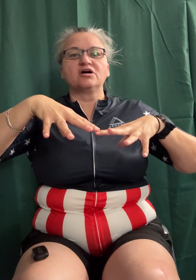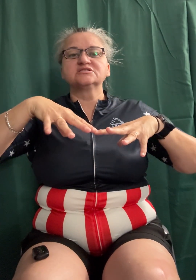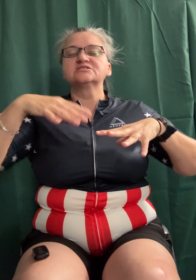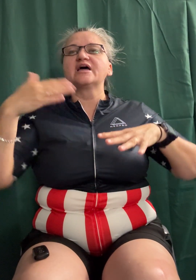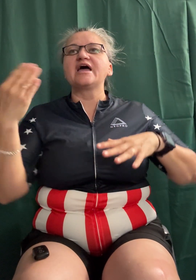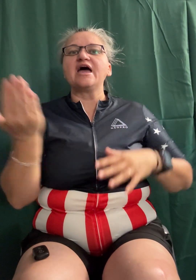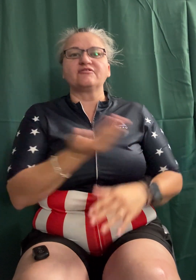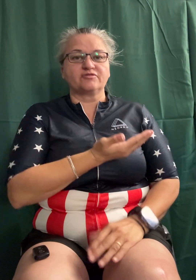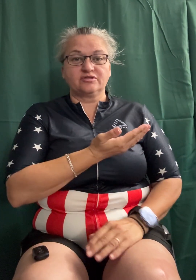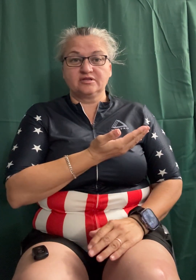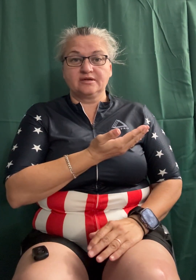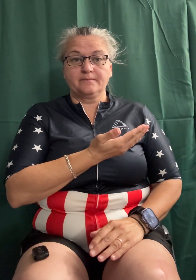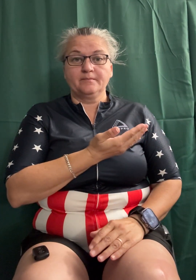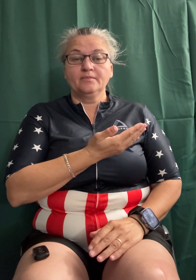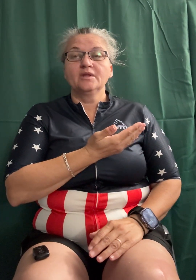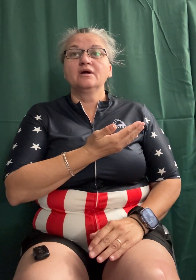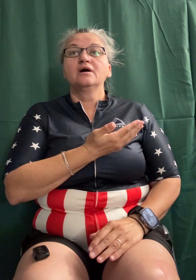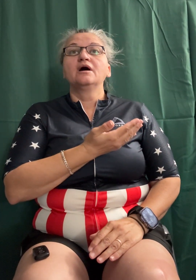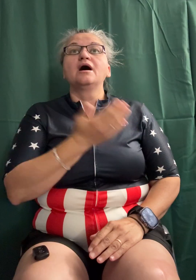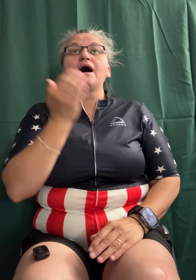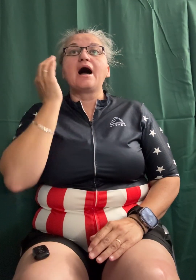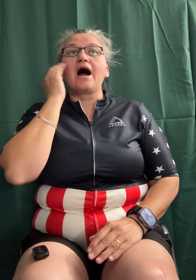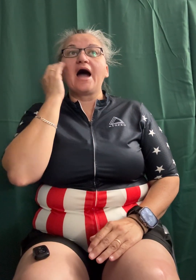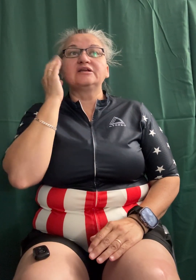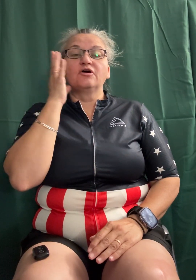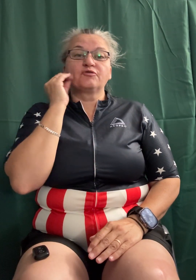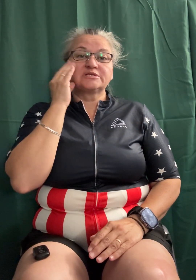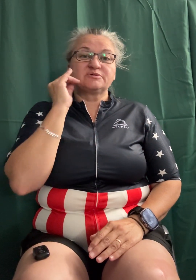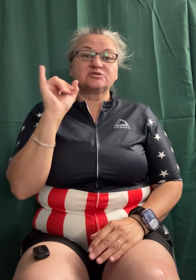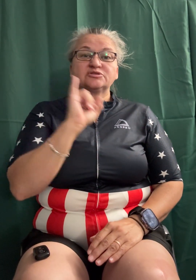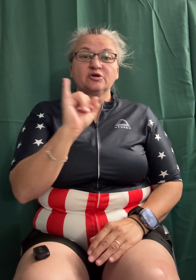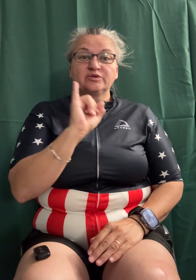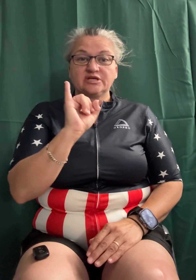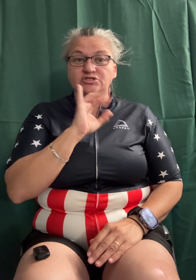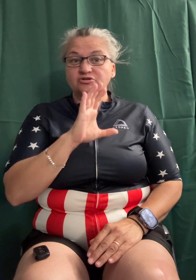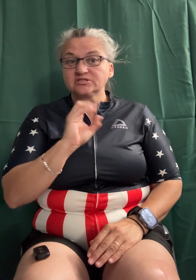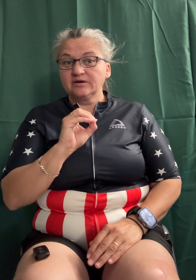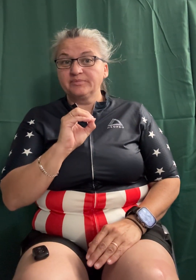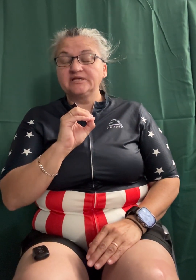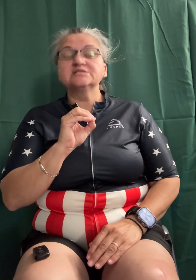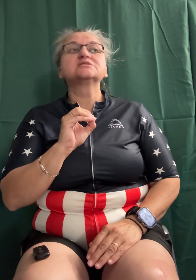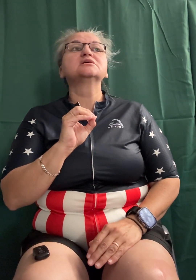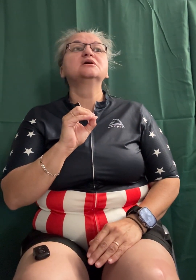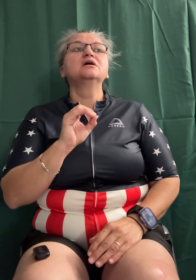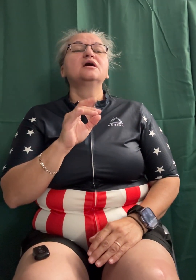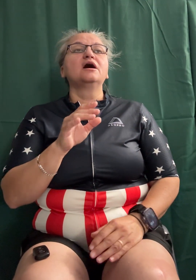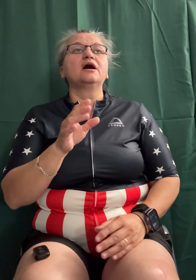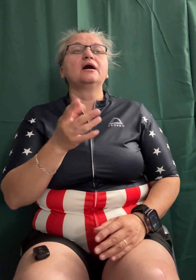lost everything. I know from experience with dealing with the insurance companies,